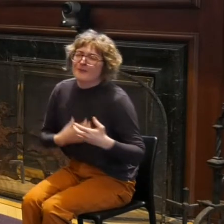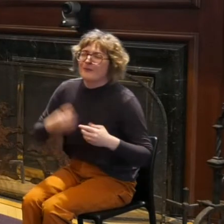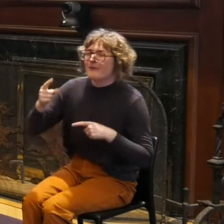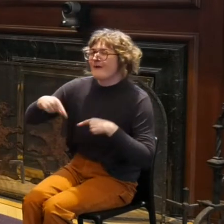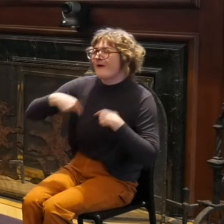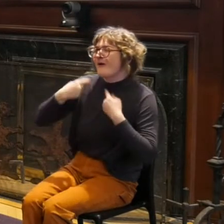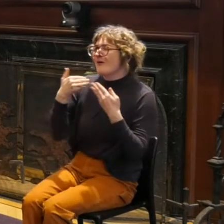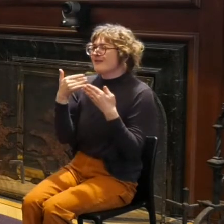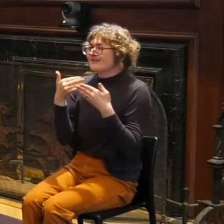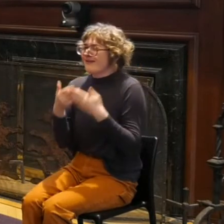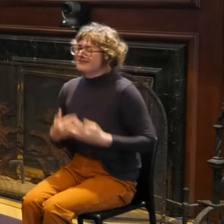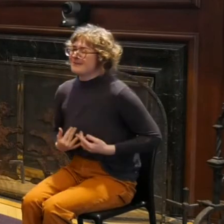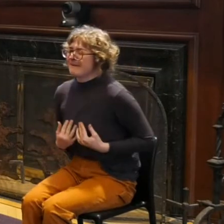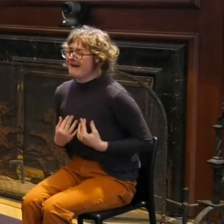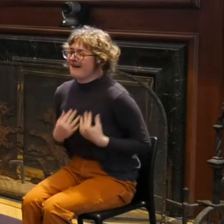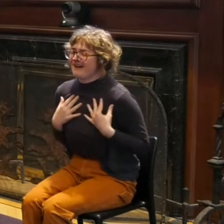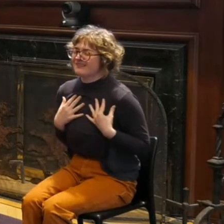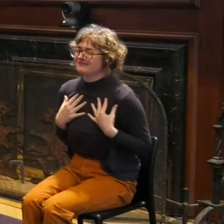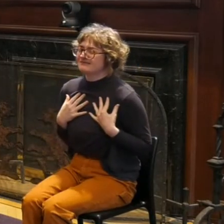near flame.